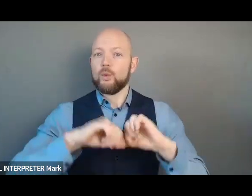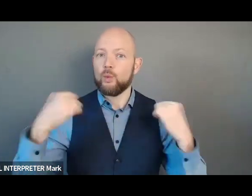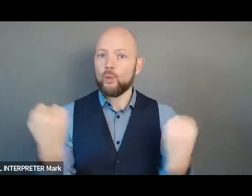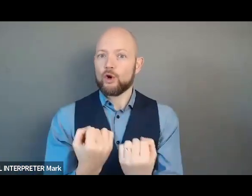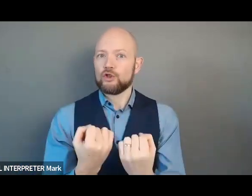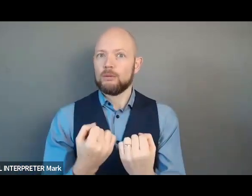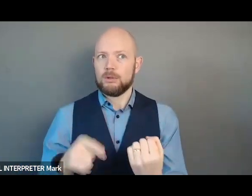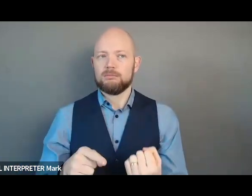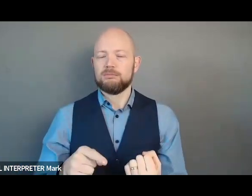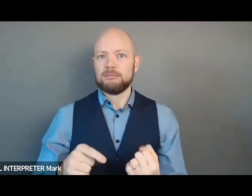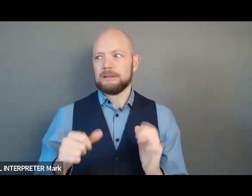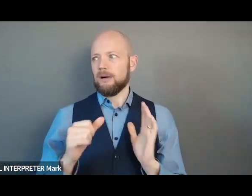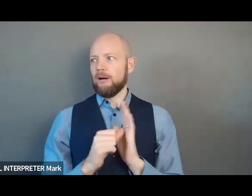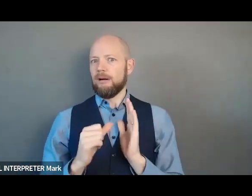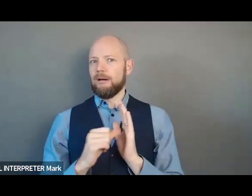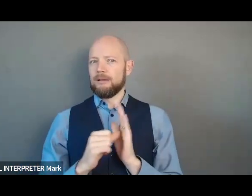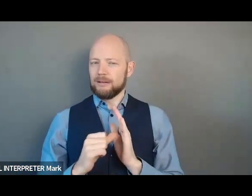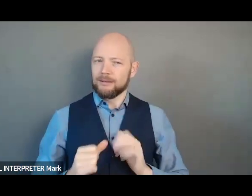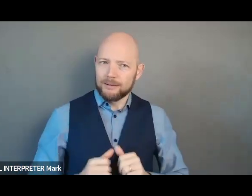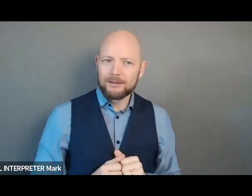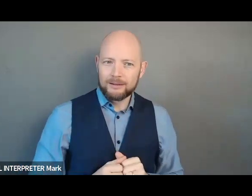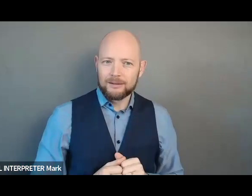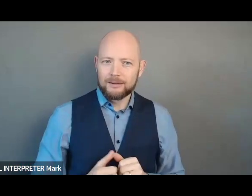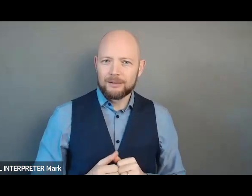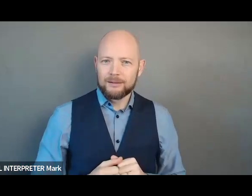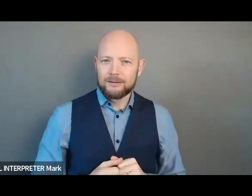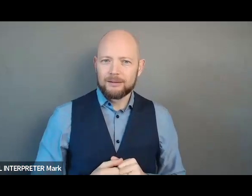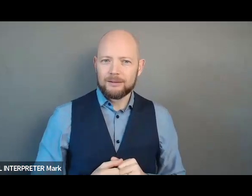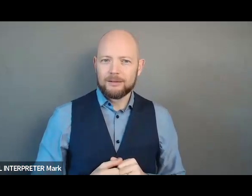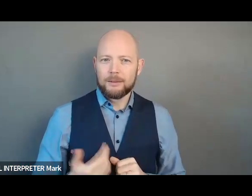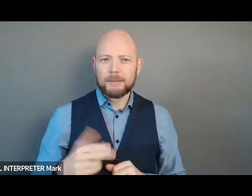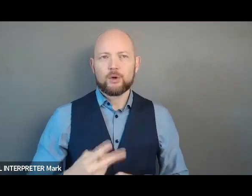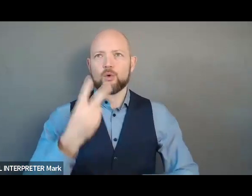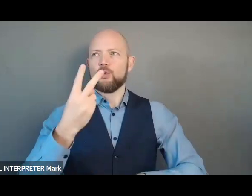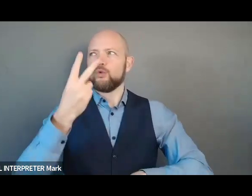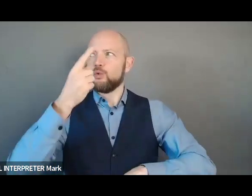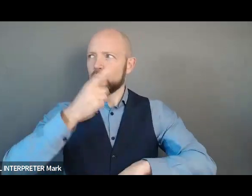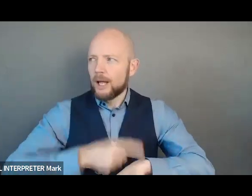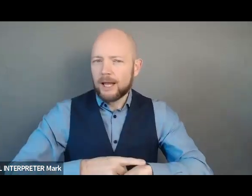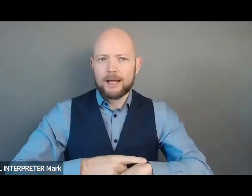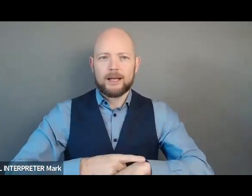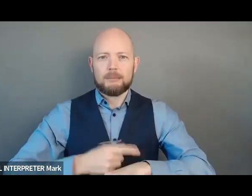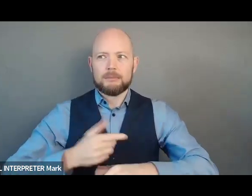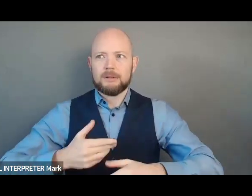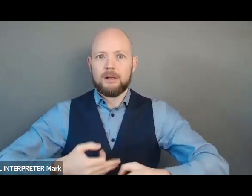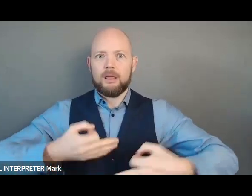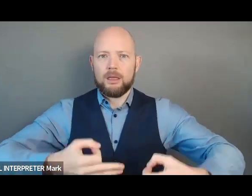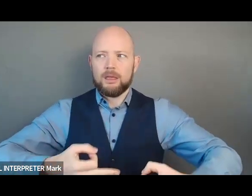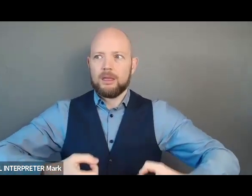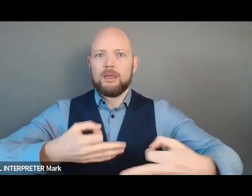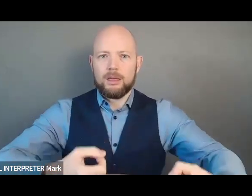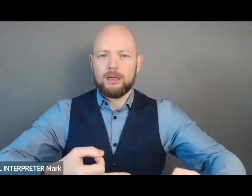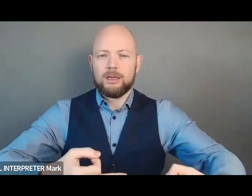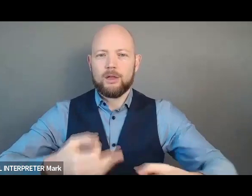those co-design workshops 2 times. So I mean, we were supposed to start in July. We literally started in